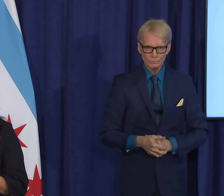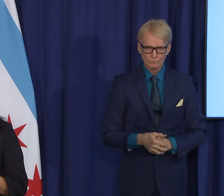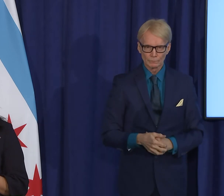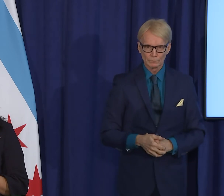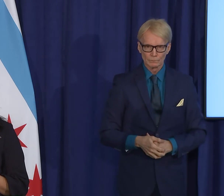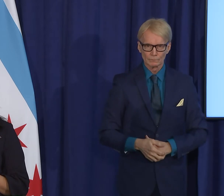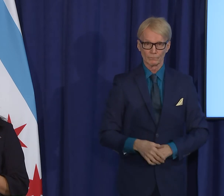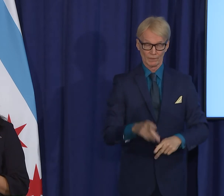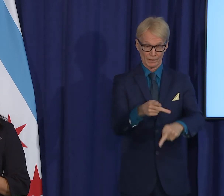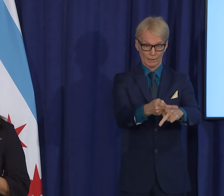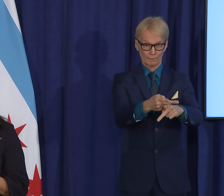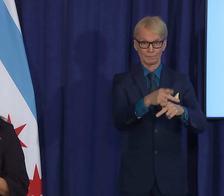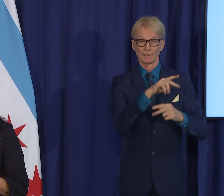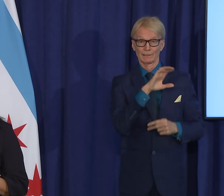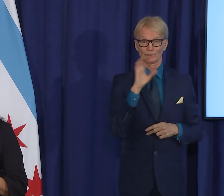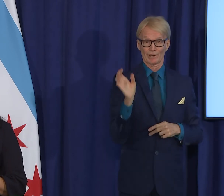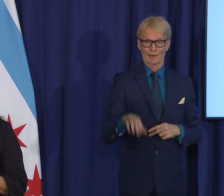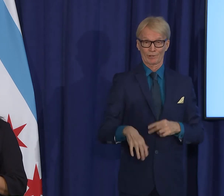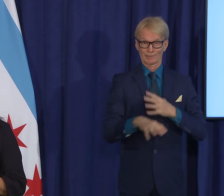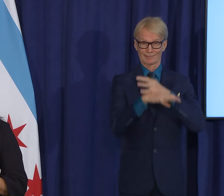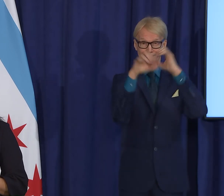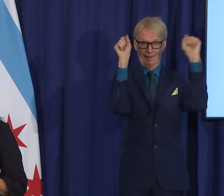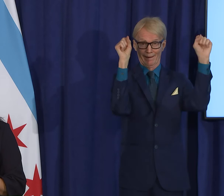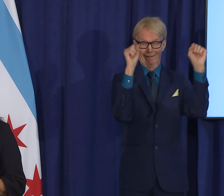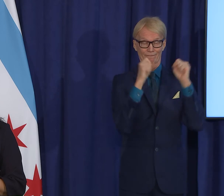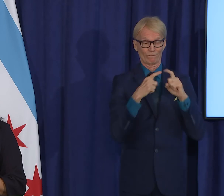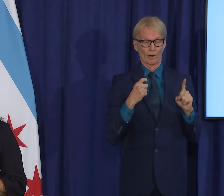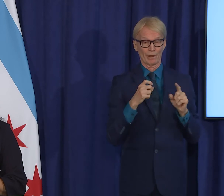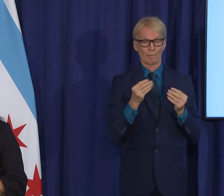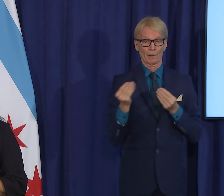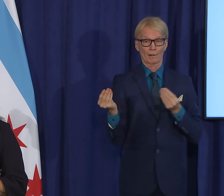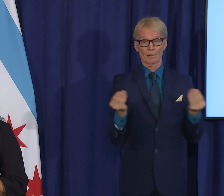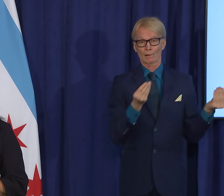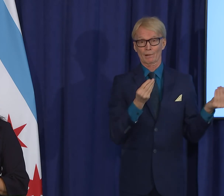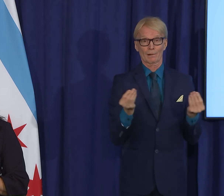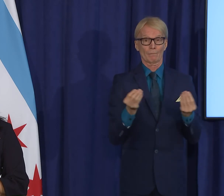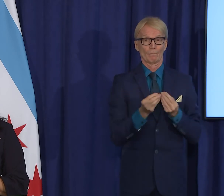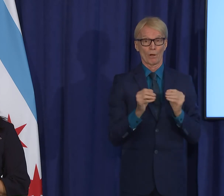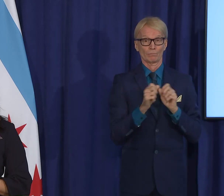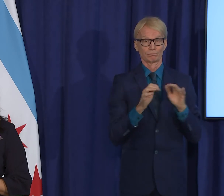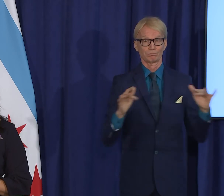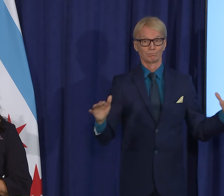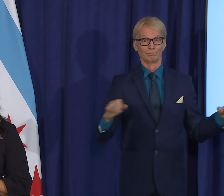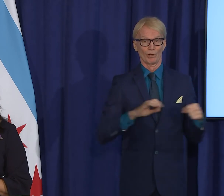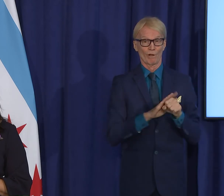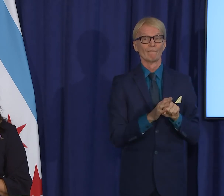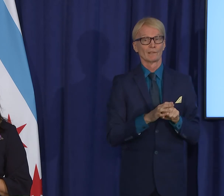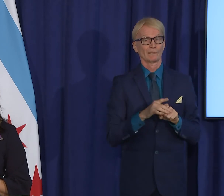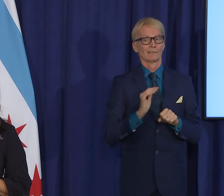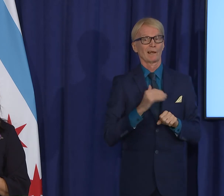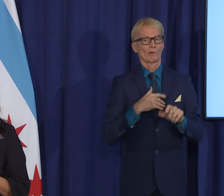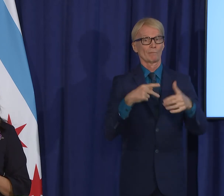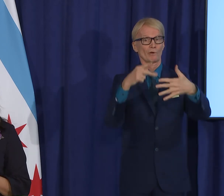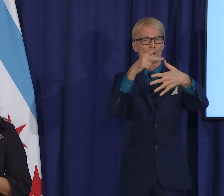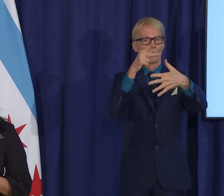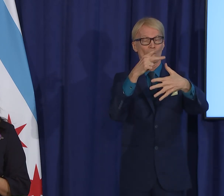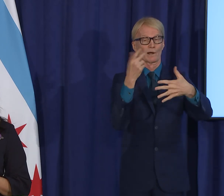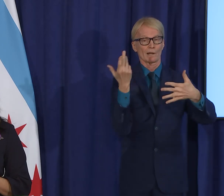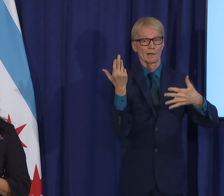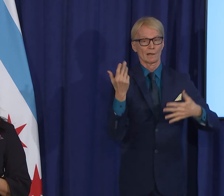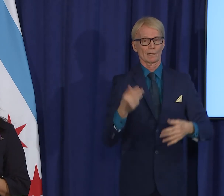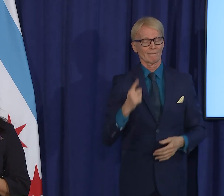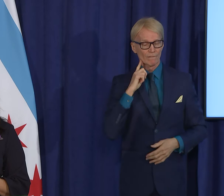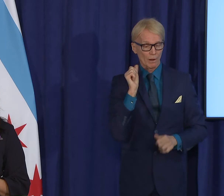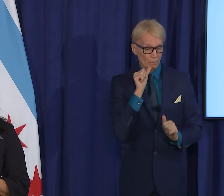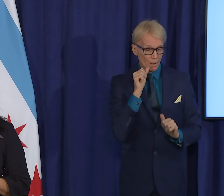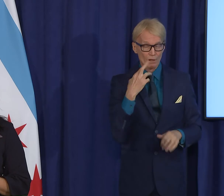keeping our community safe from the spread of COVID continues to be our #1 priority. So what that means for bars and restaurants and all other